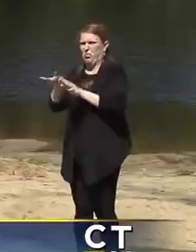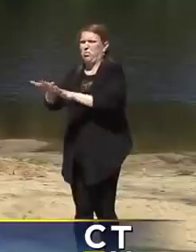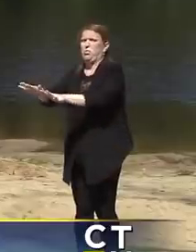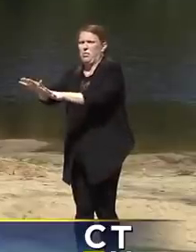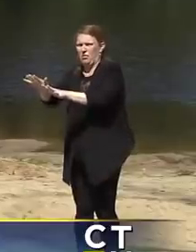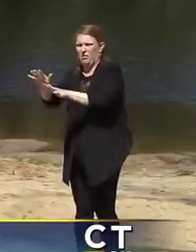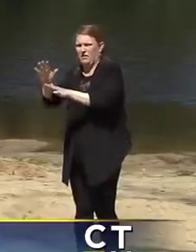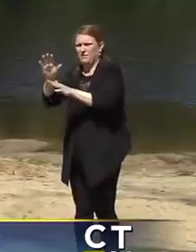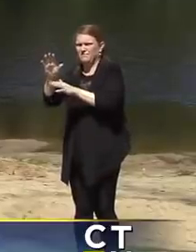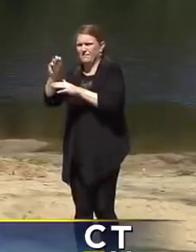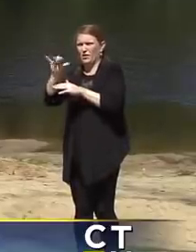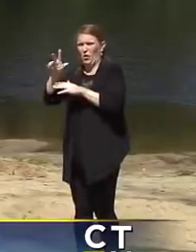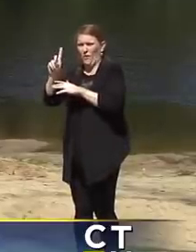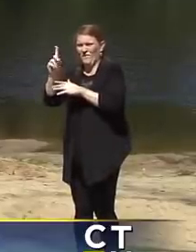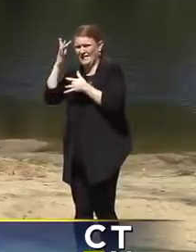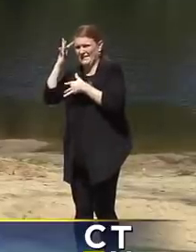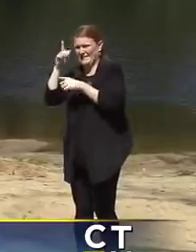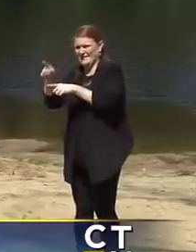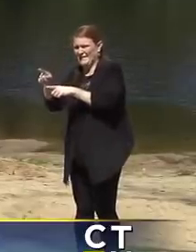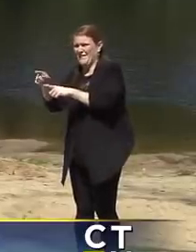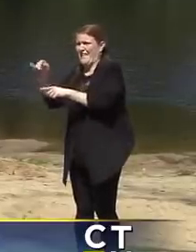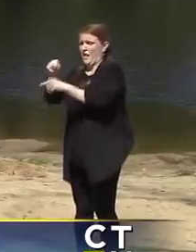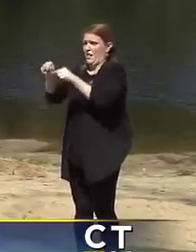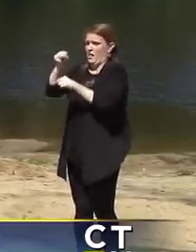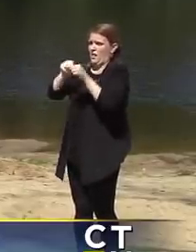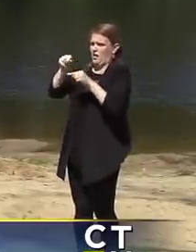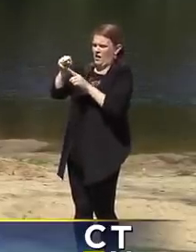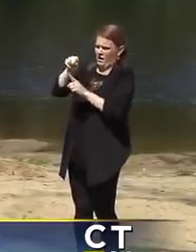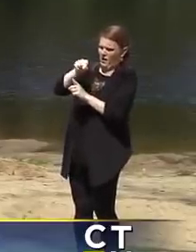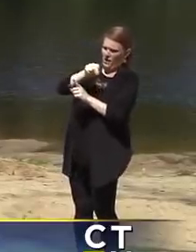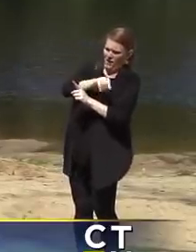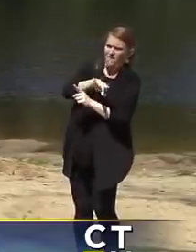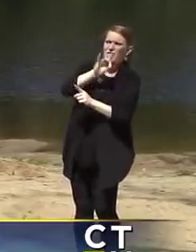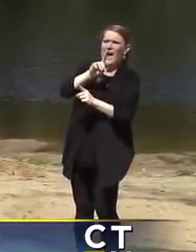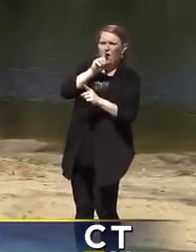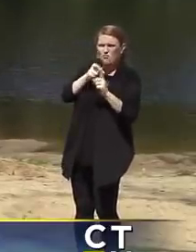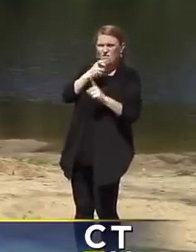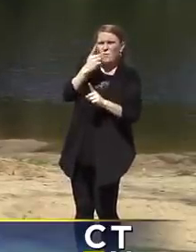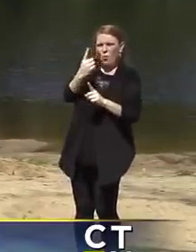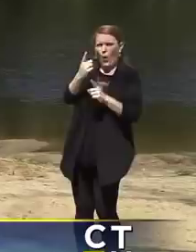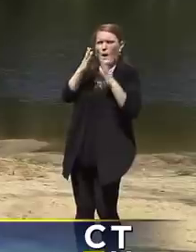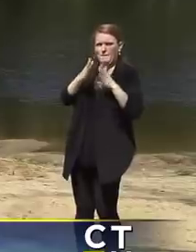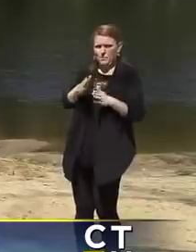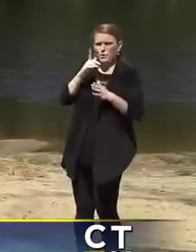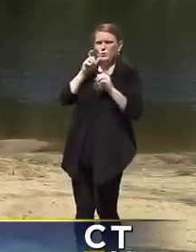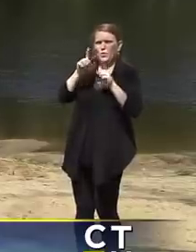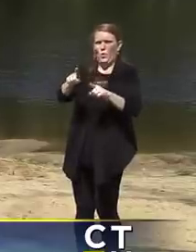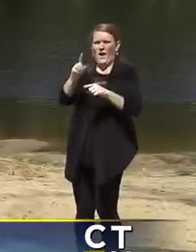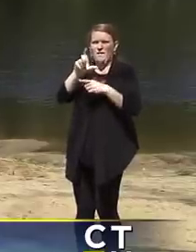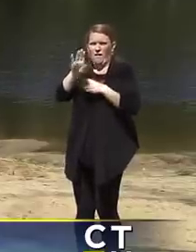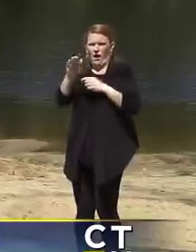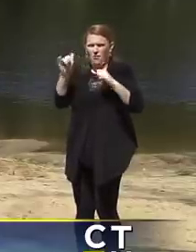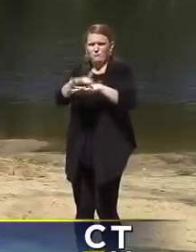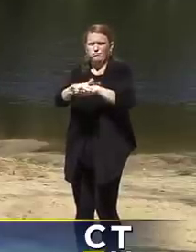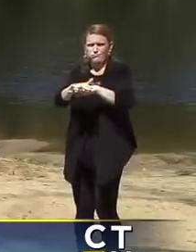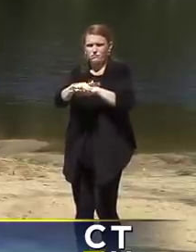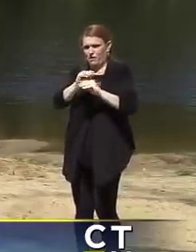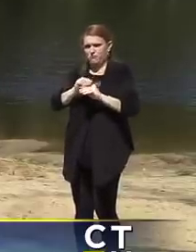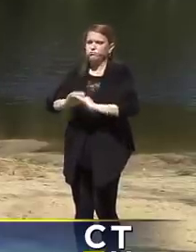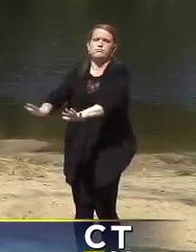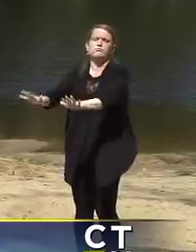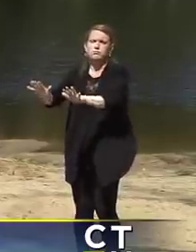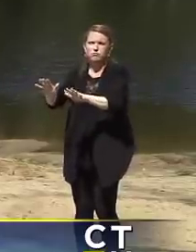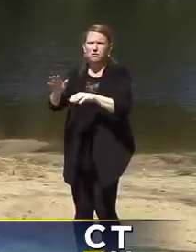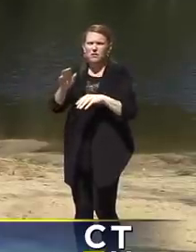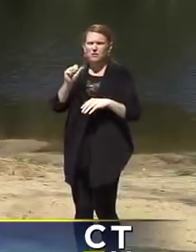Is that a scenario you fear now that these casinos have defied your wishes to open June 1st? And if that were to happen, does the state have any recourse